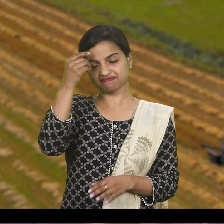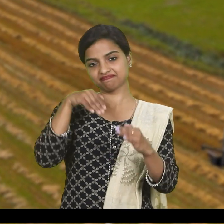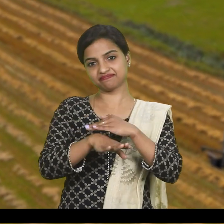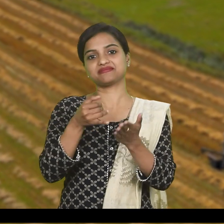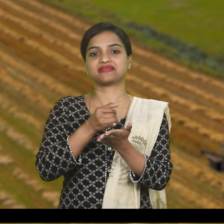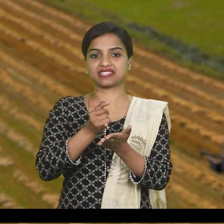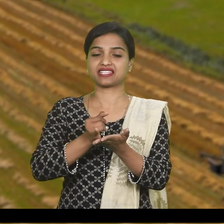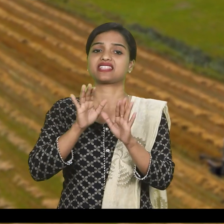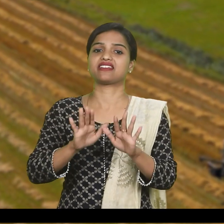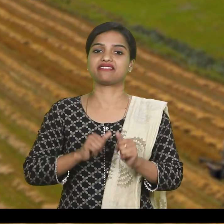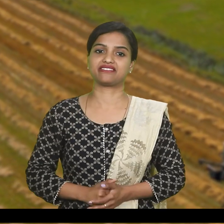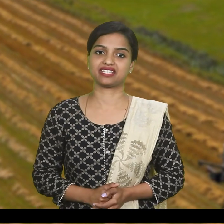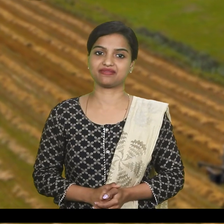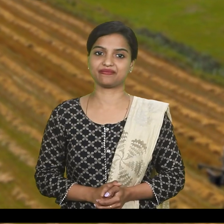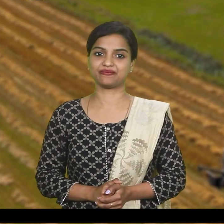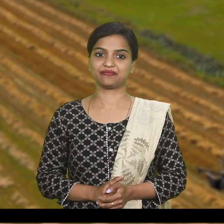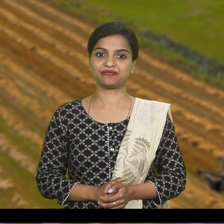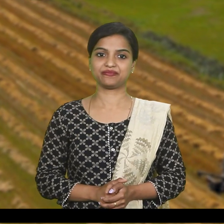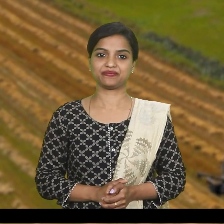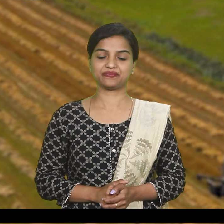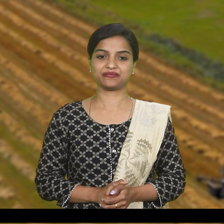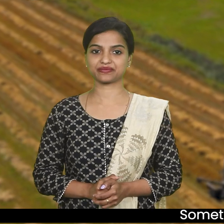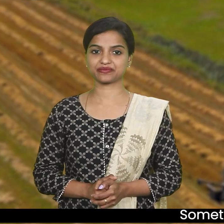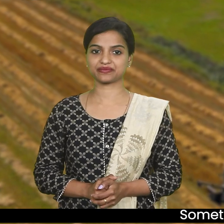in agriculture.